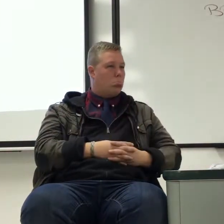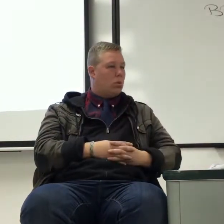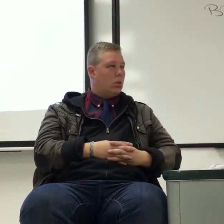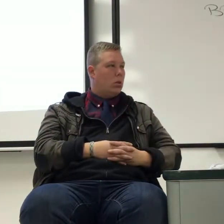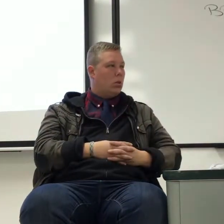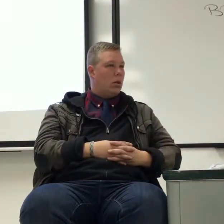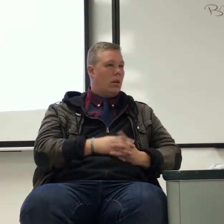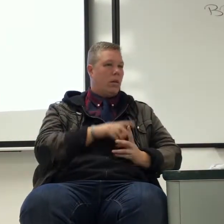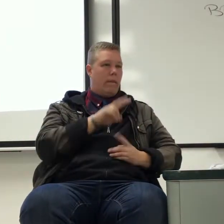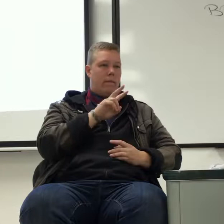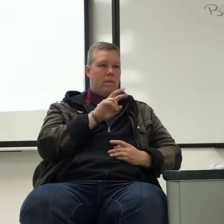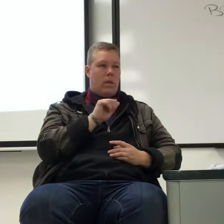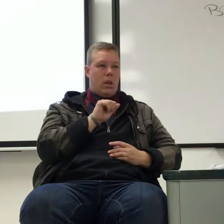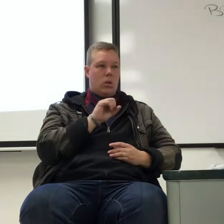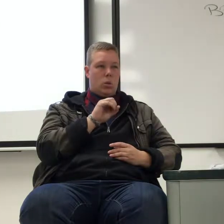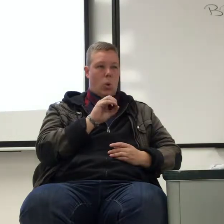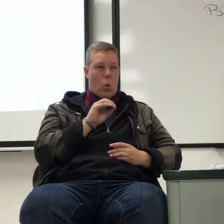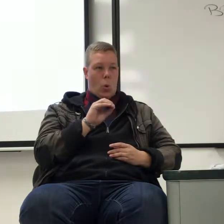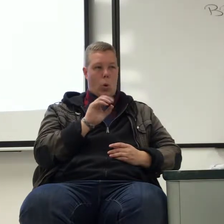Vasodilation,